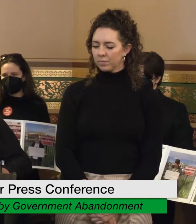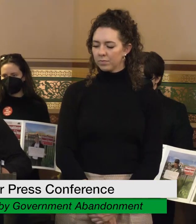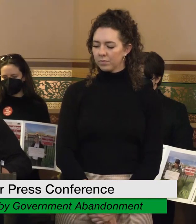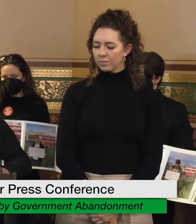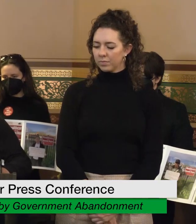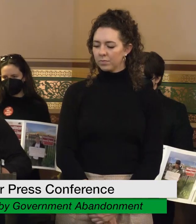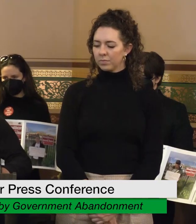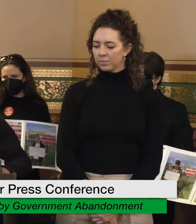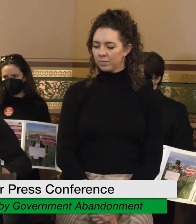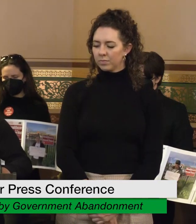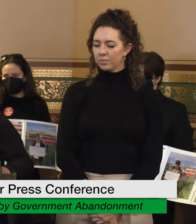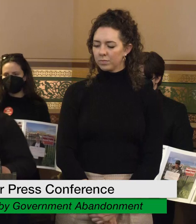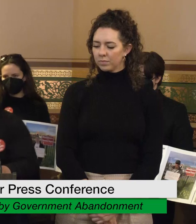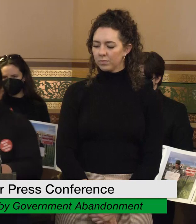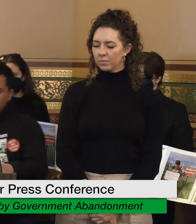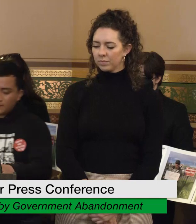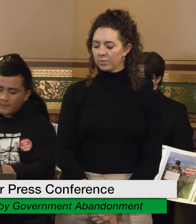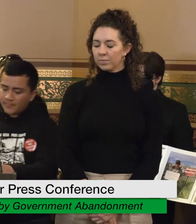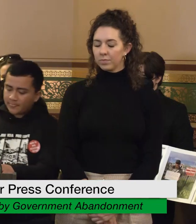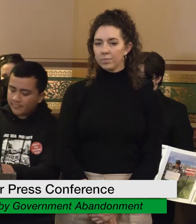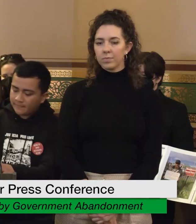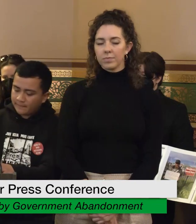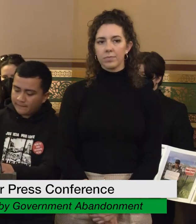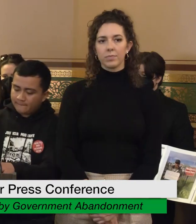nuestro bienestar y el de nuestra familia.